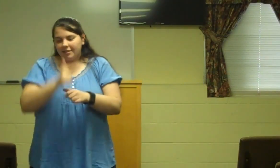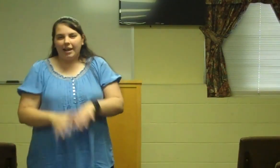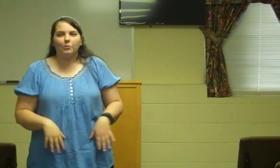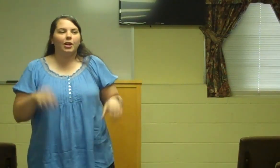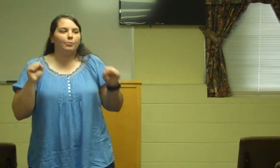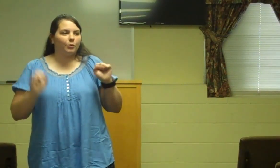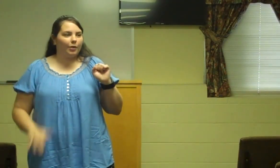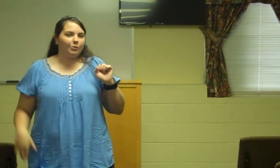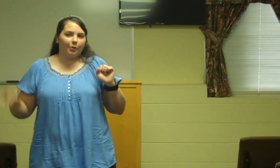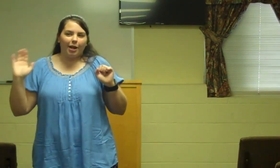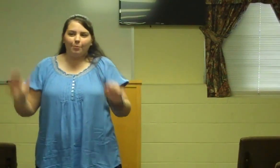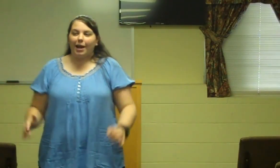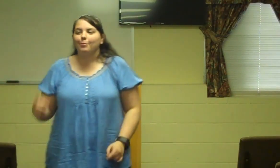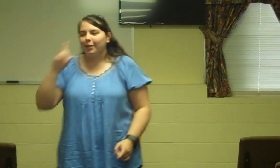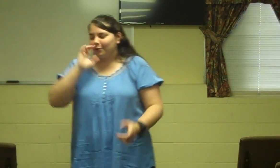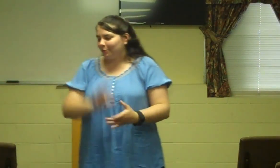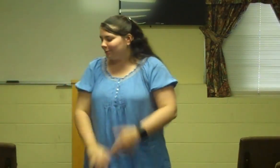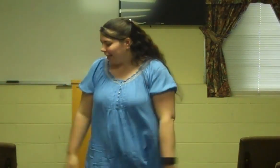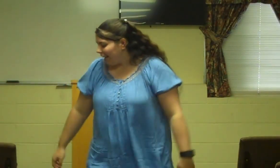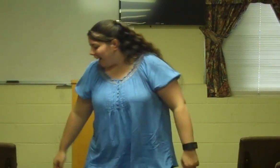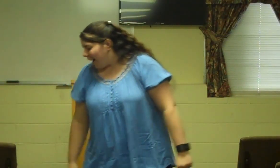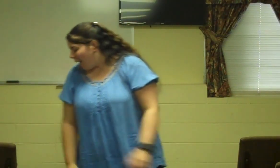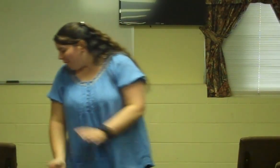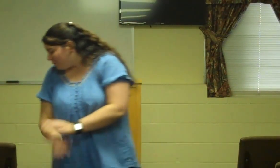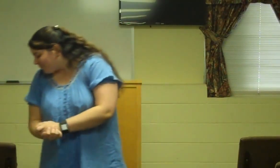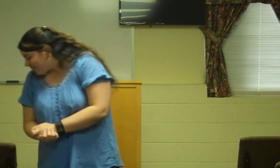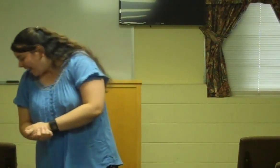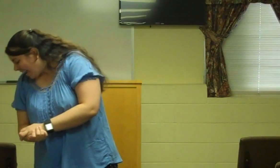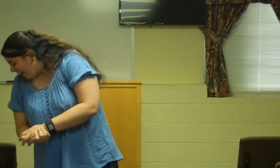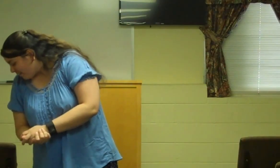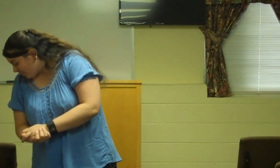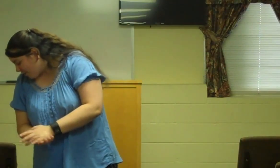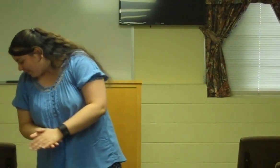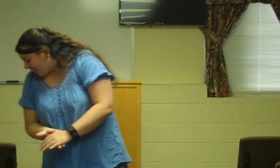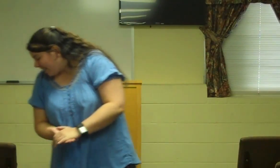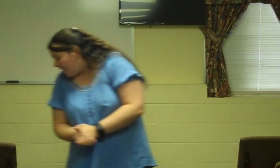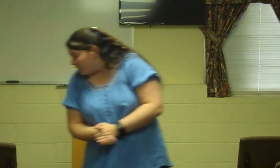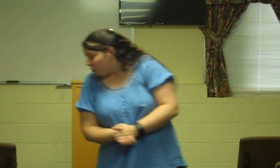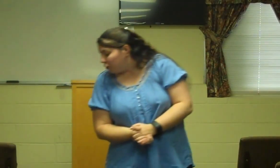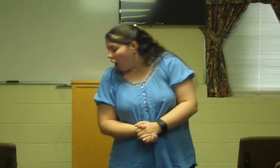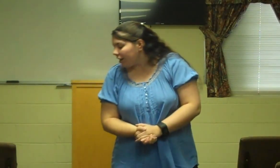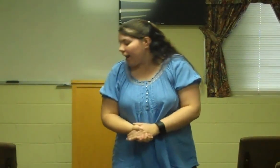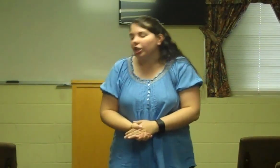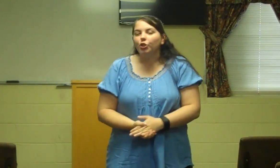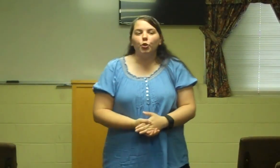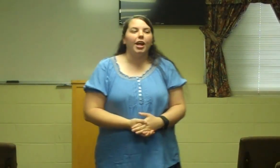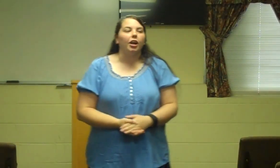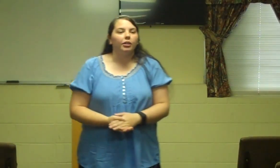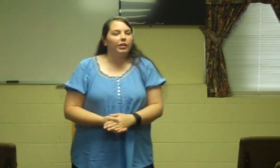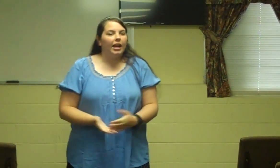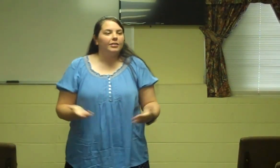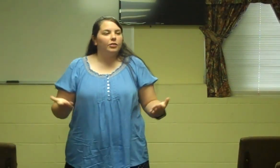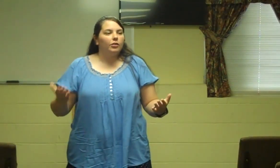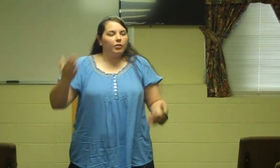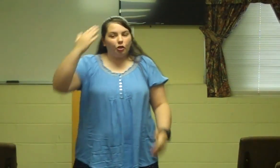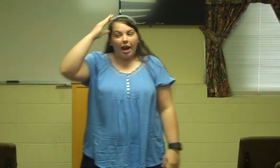said I was adopted when I was growing up, and I believed him. It was quite funny. Long hair and short hair. Your